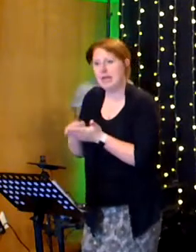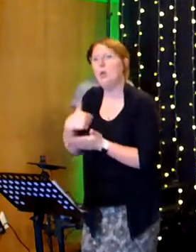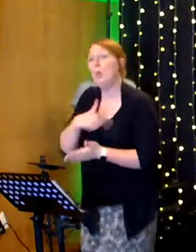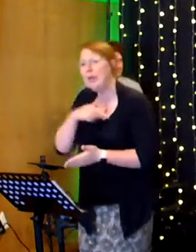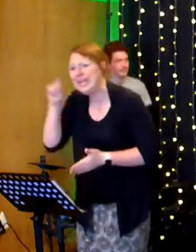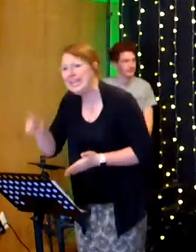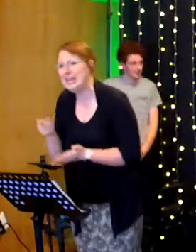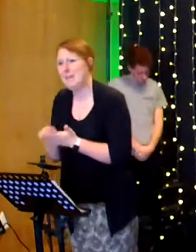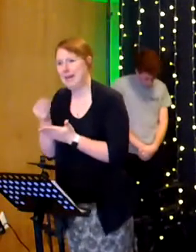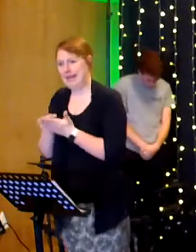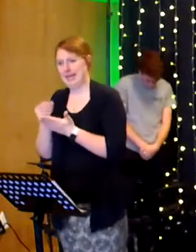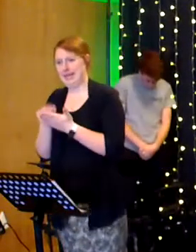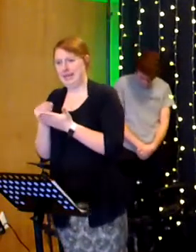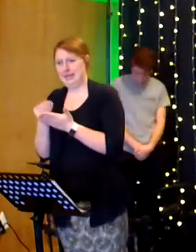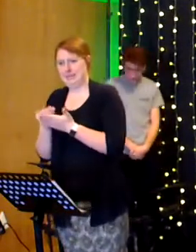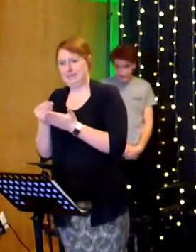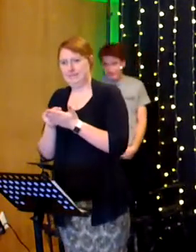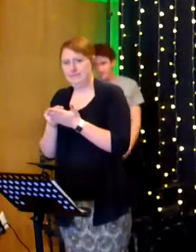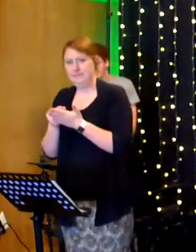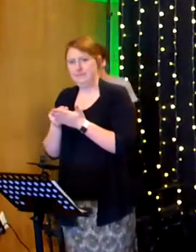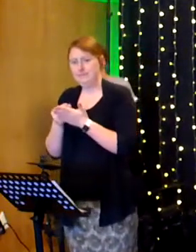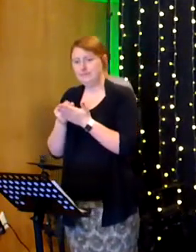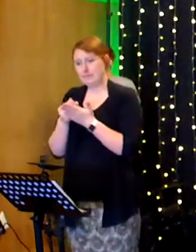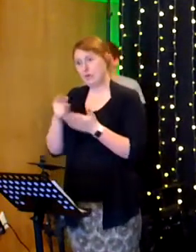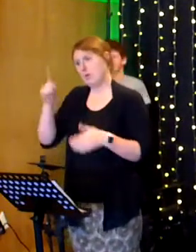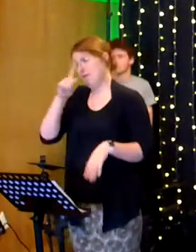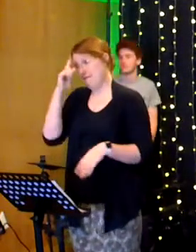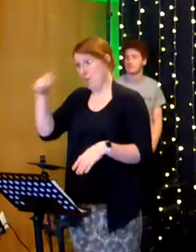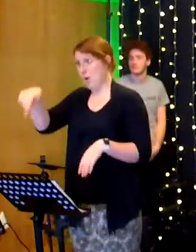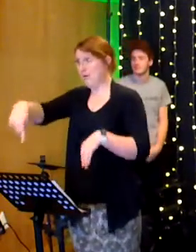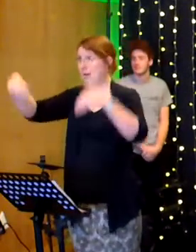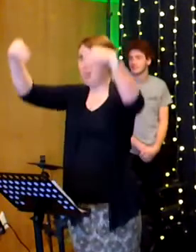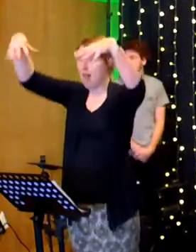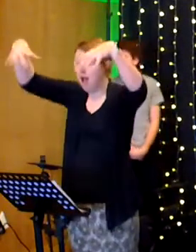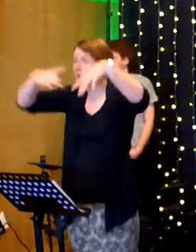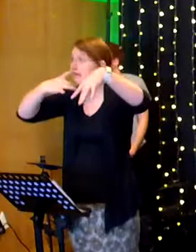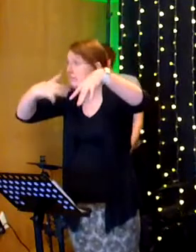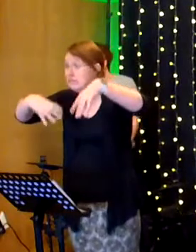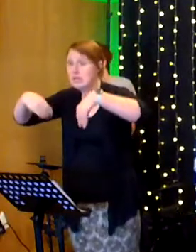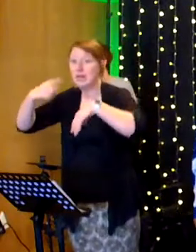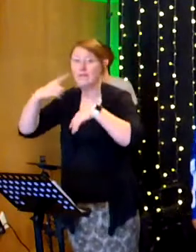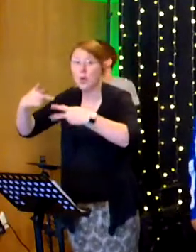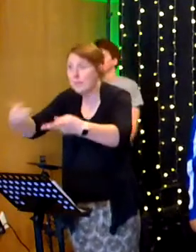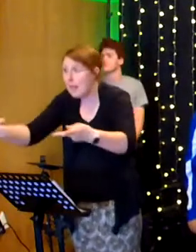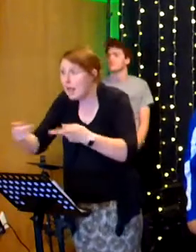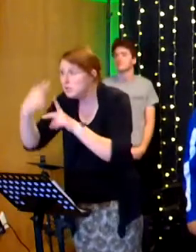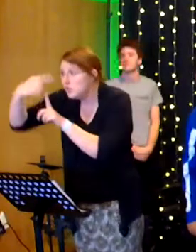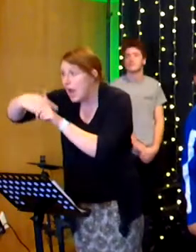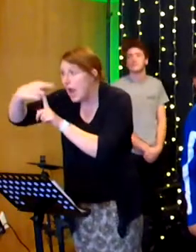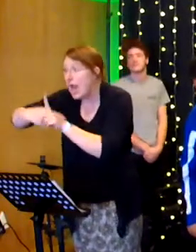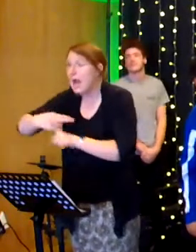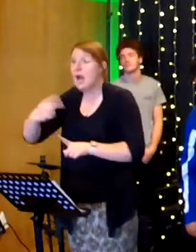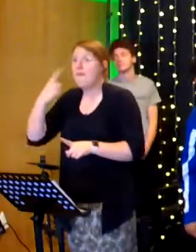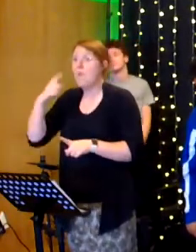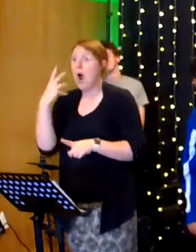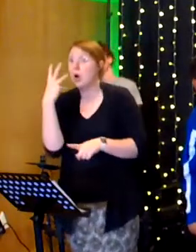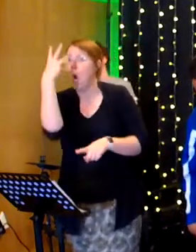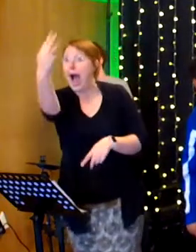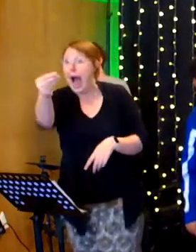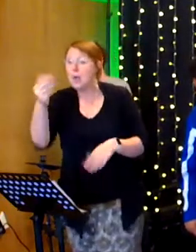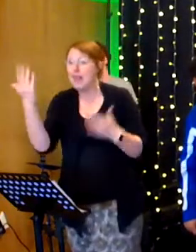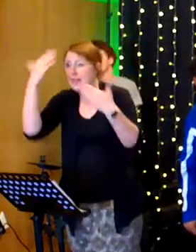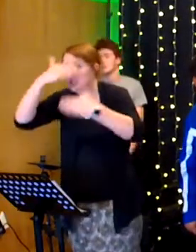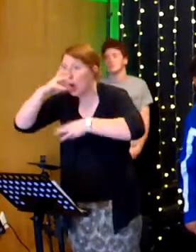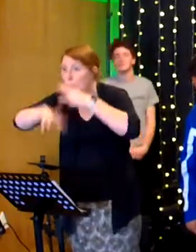money to have this service today. We need it. We need those funds to be able to go out into a dark world and bring the light